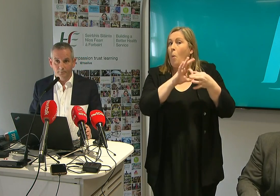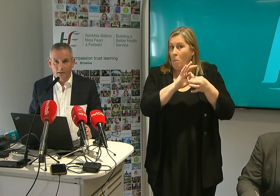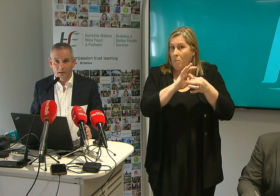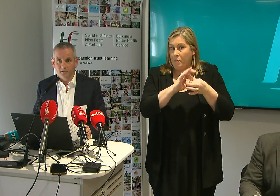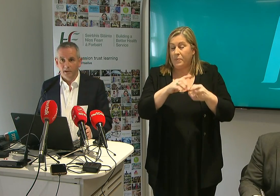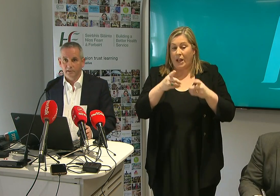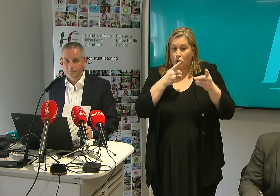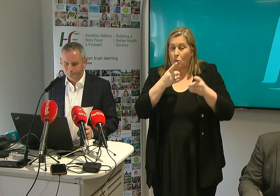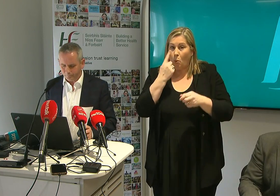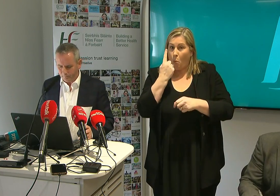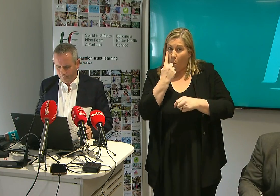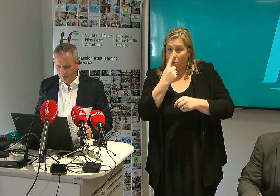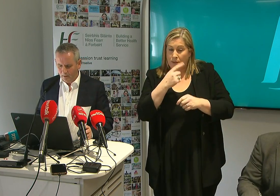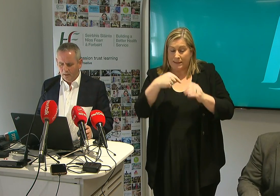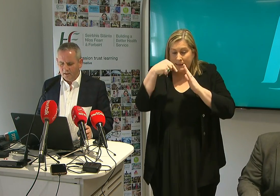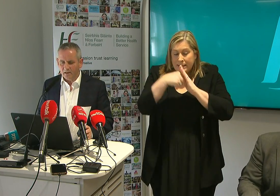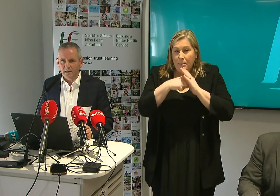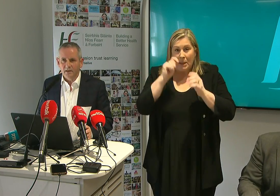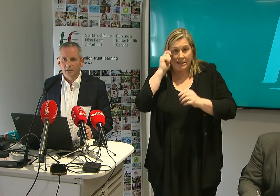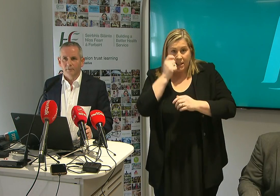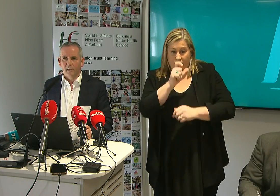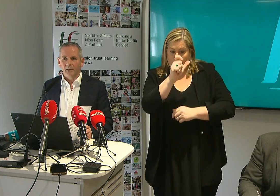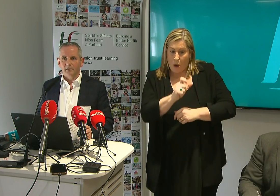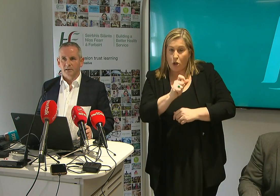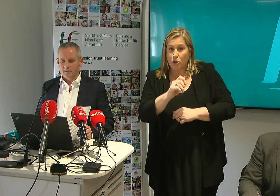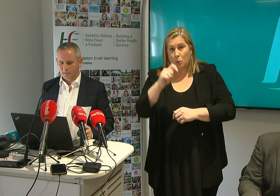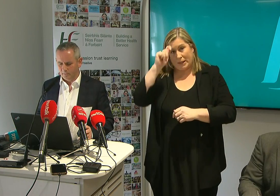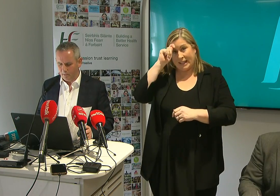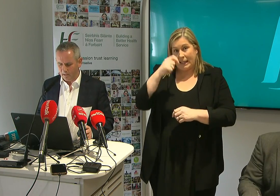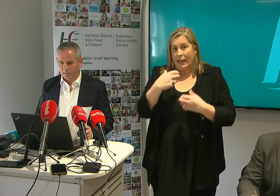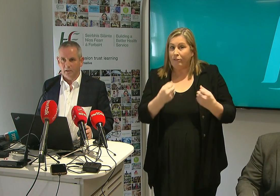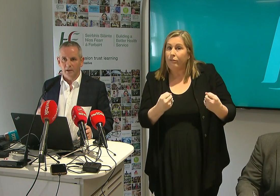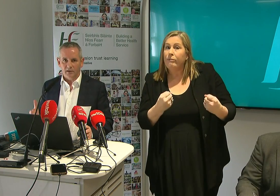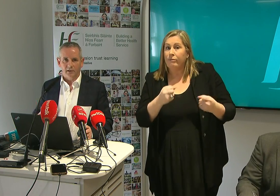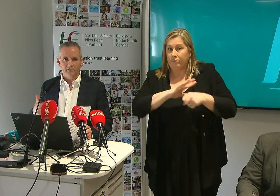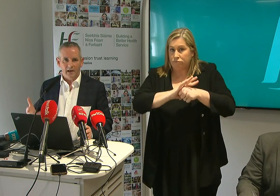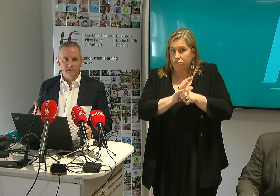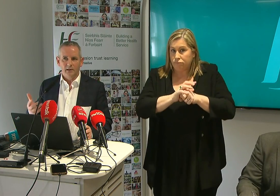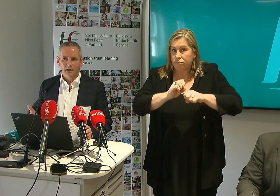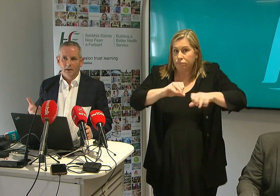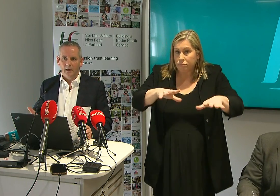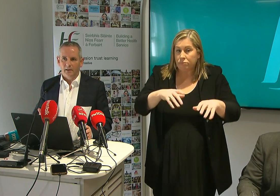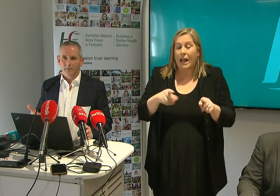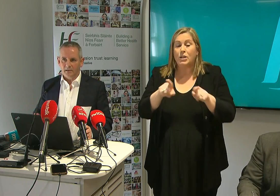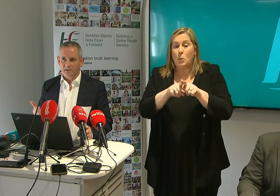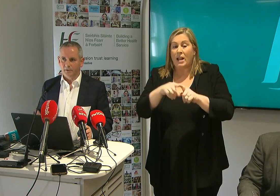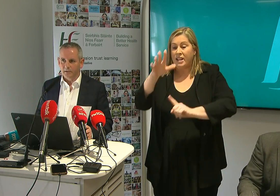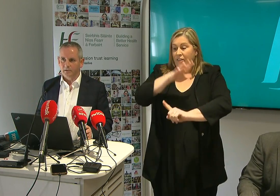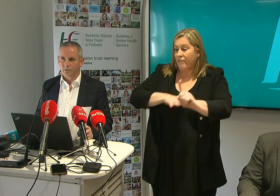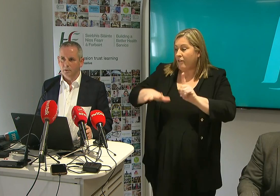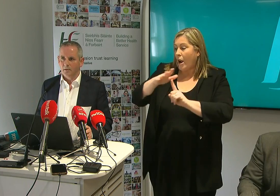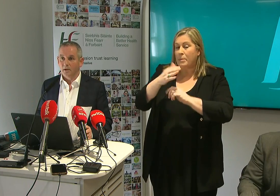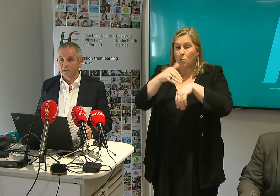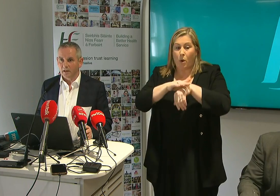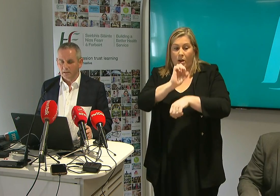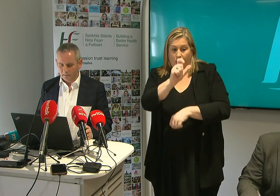assessment of the person. Secondly, an environmental assessment of the person, the location that they're at, the capacity for it